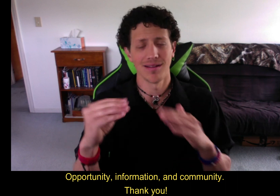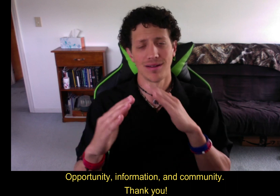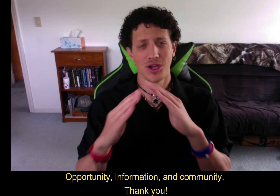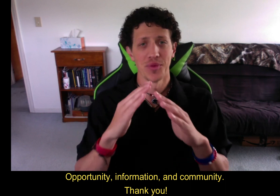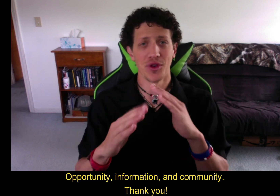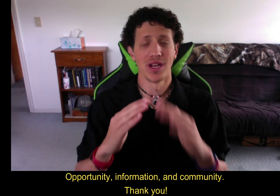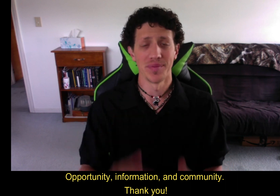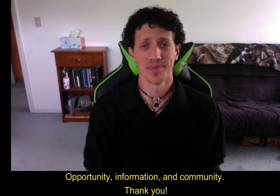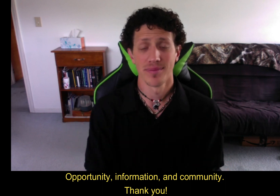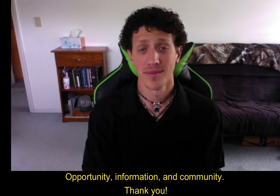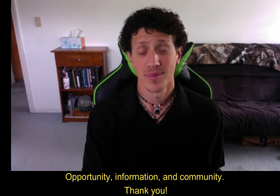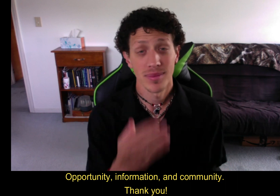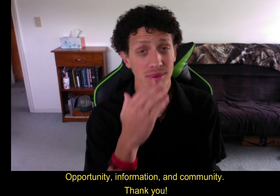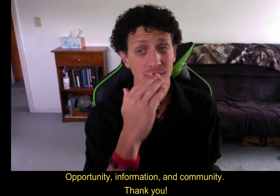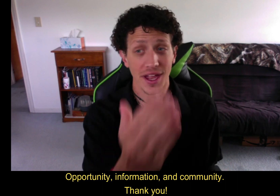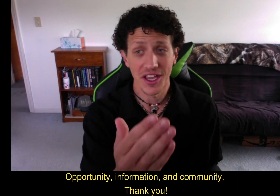community. Thank you.